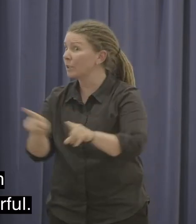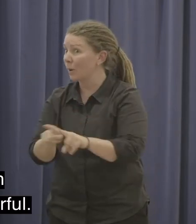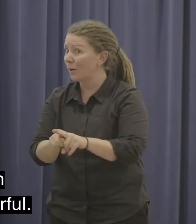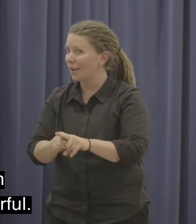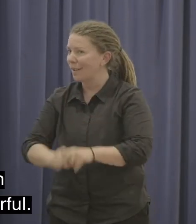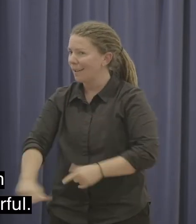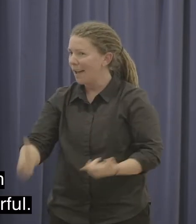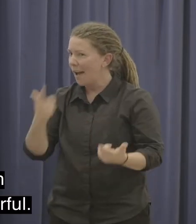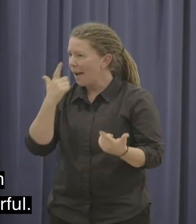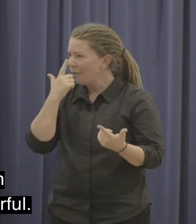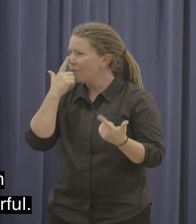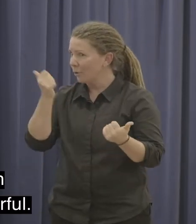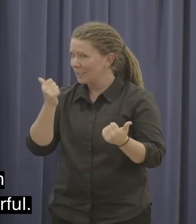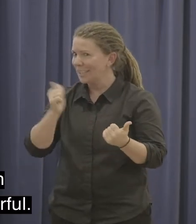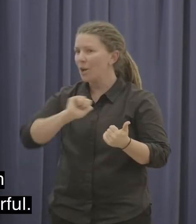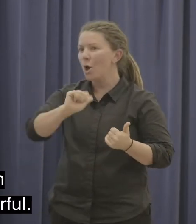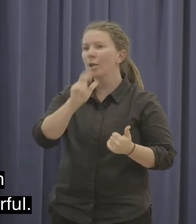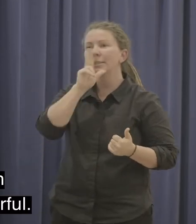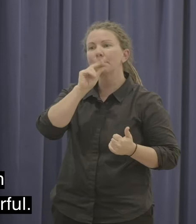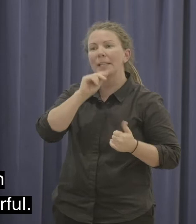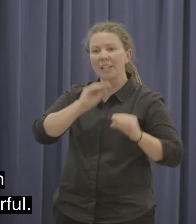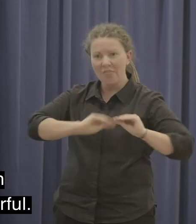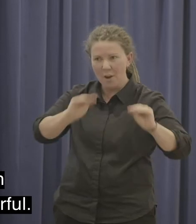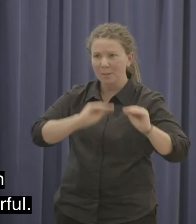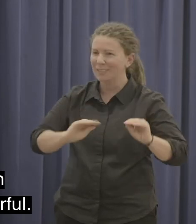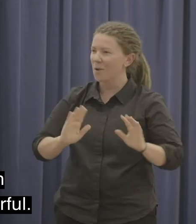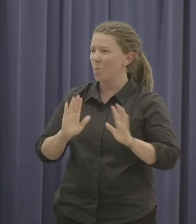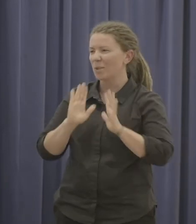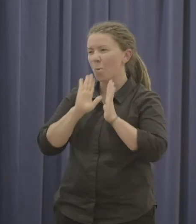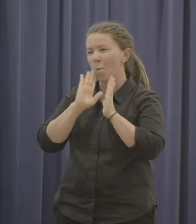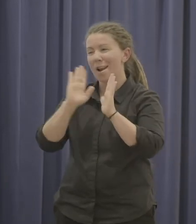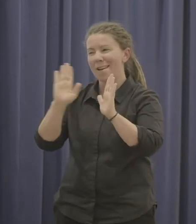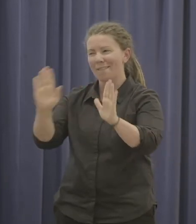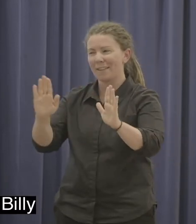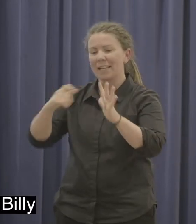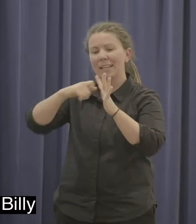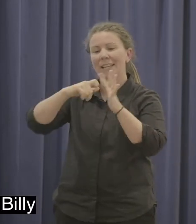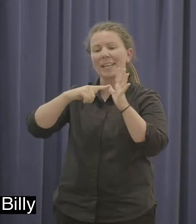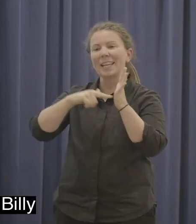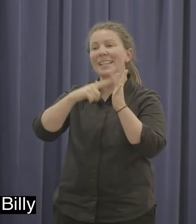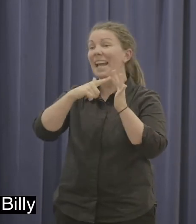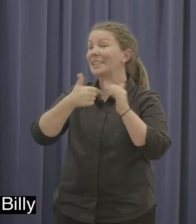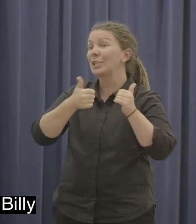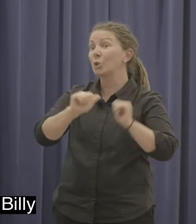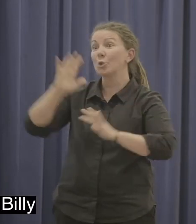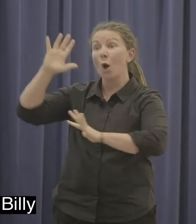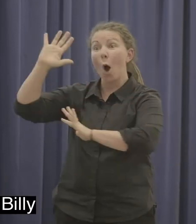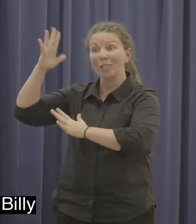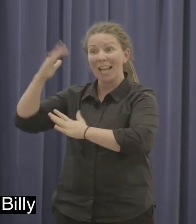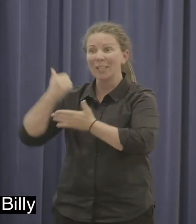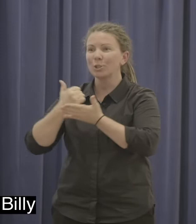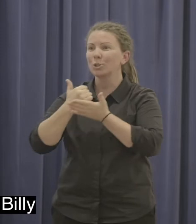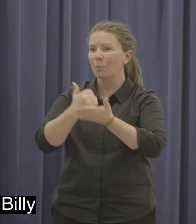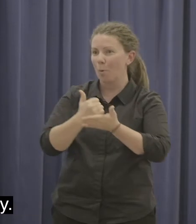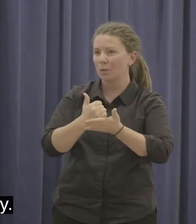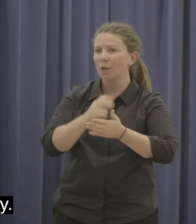Fortunately, Billy's speech therapist at PMH was wonderful. Katie used Auslan to